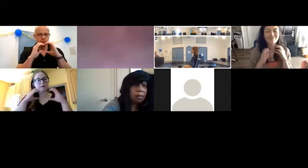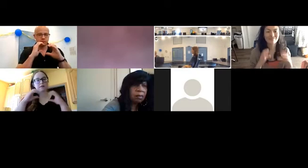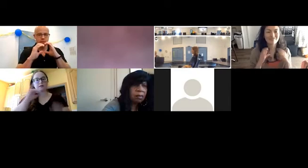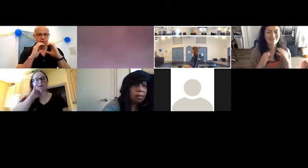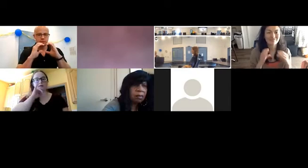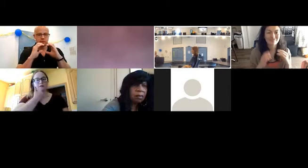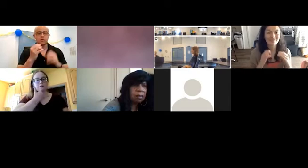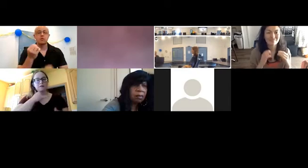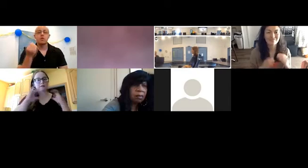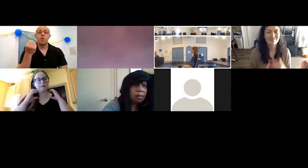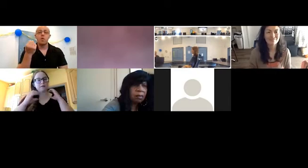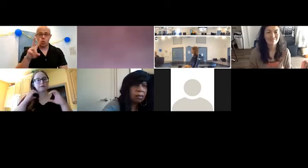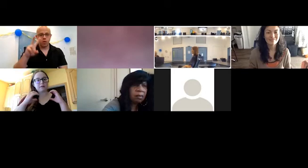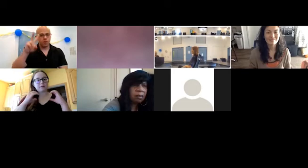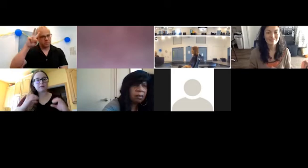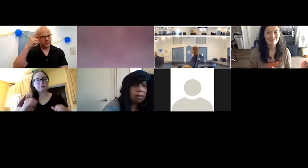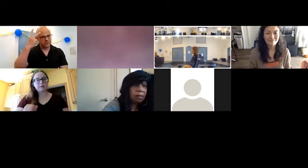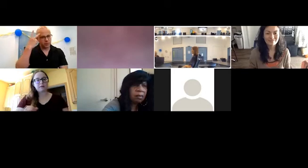Miscommunicate.